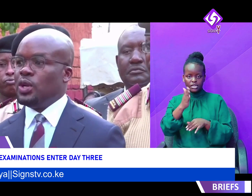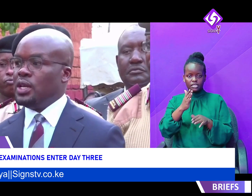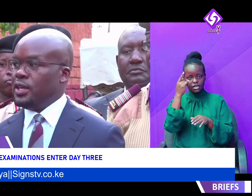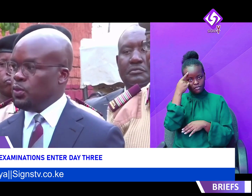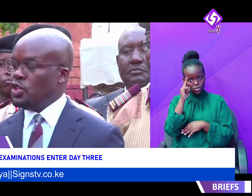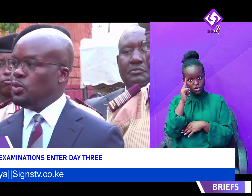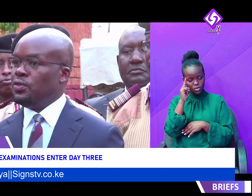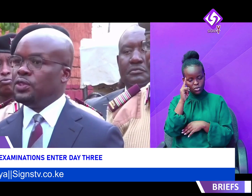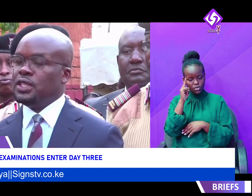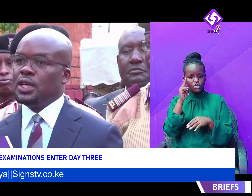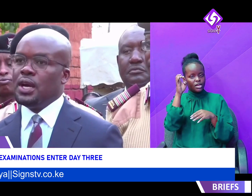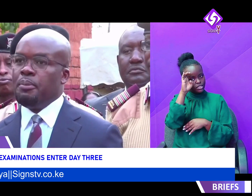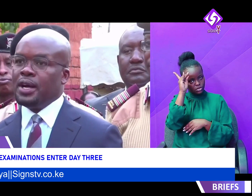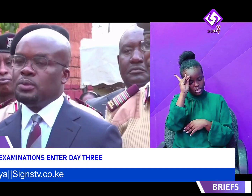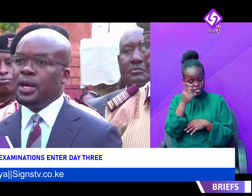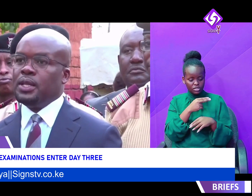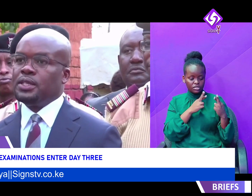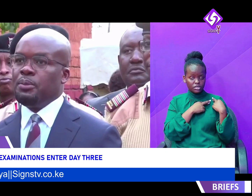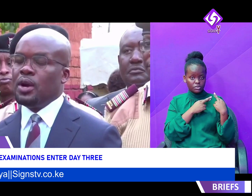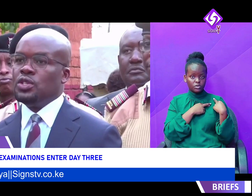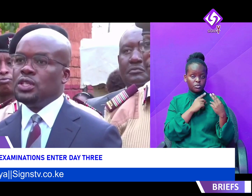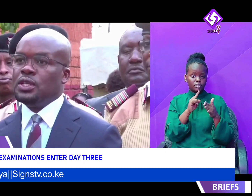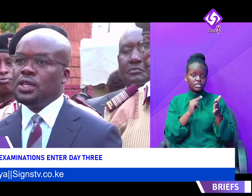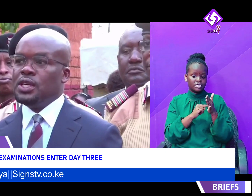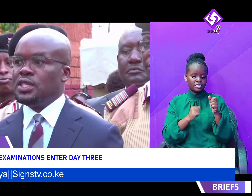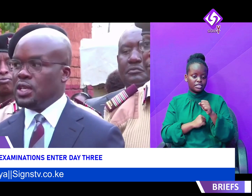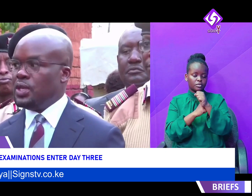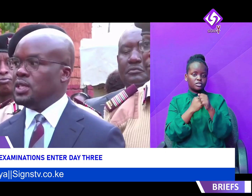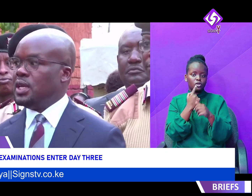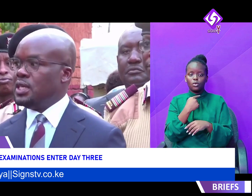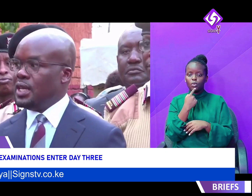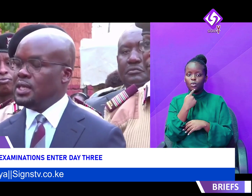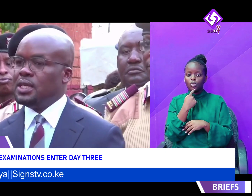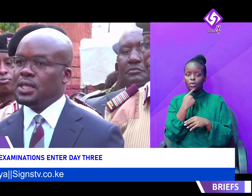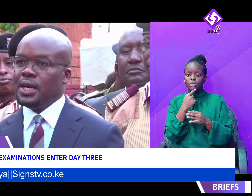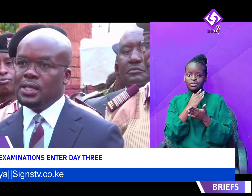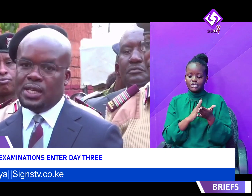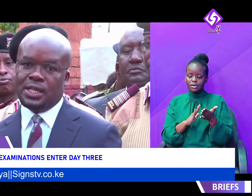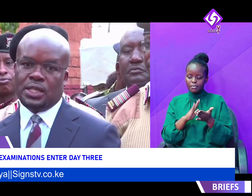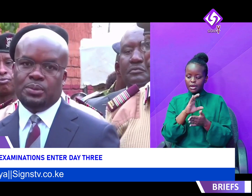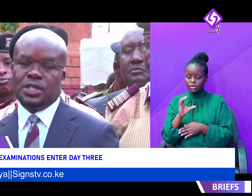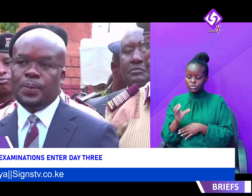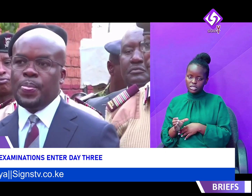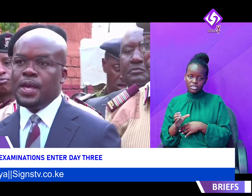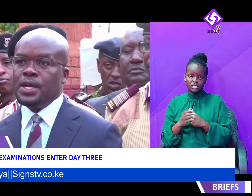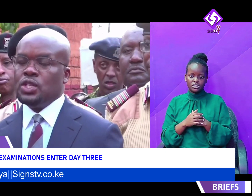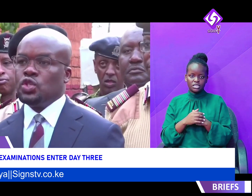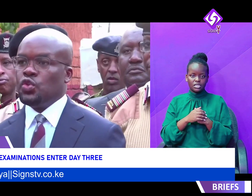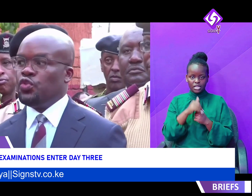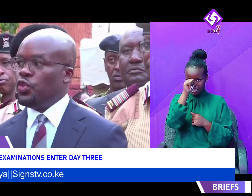actually responsible for this, backed by the sub-county security and intelligence committee. So for